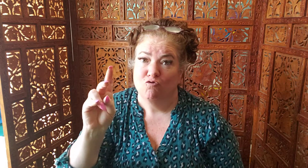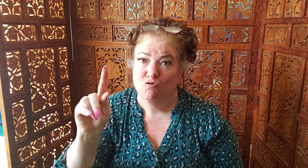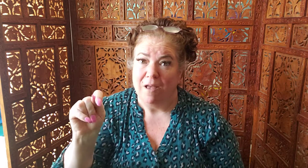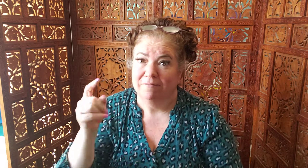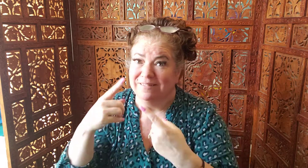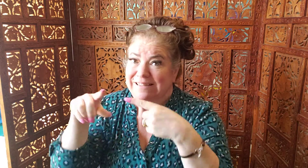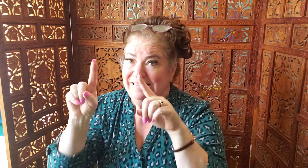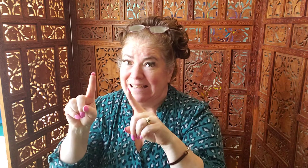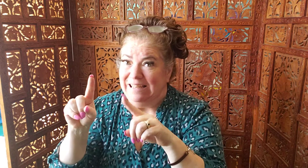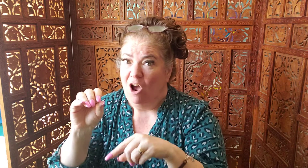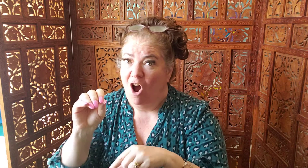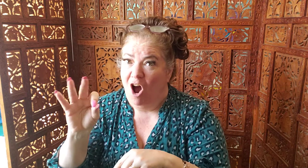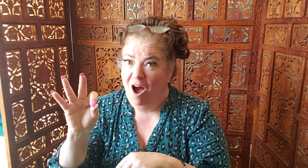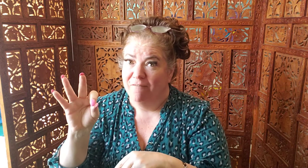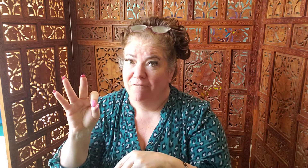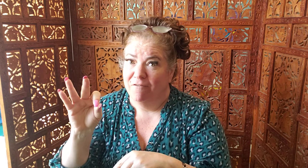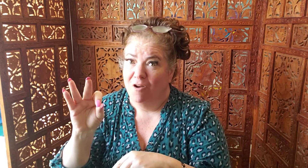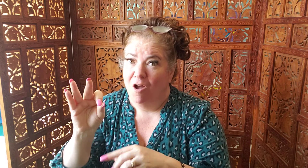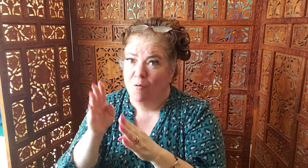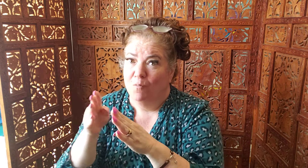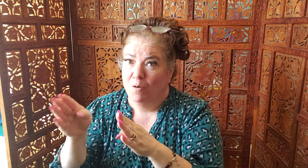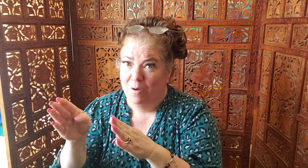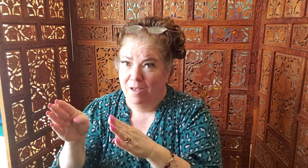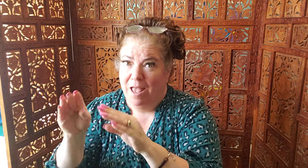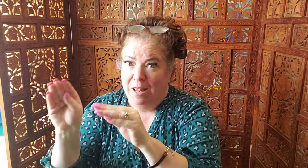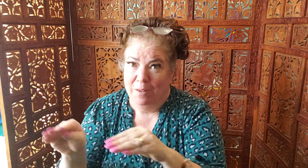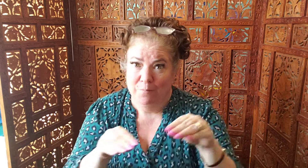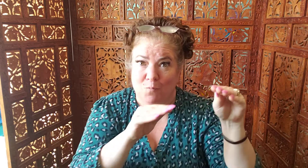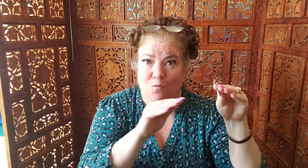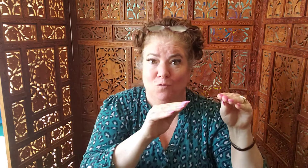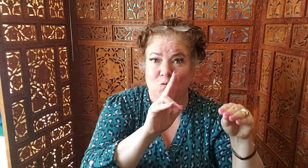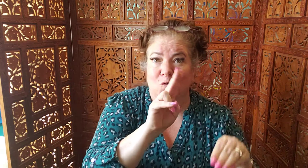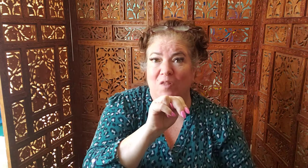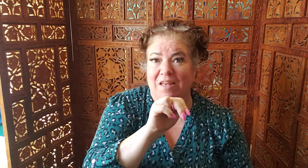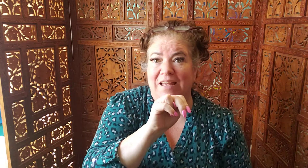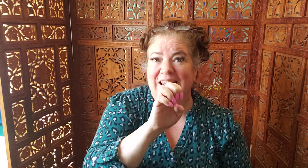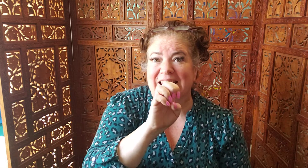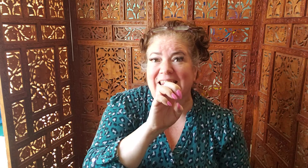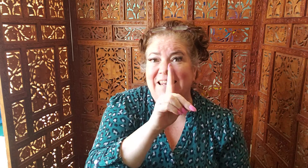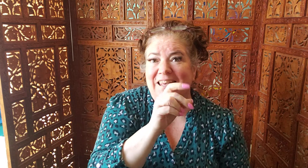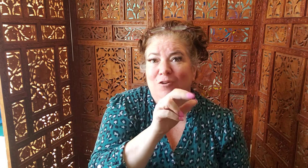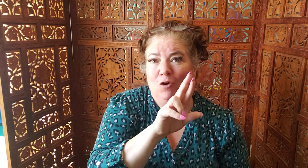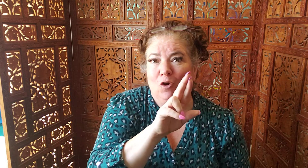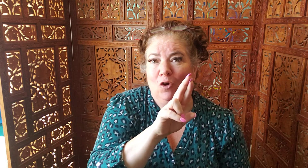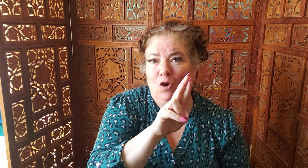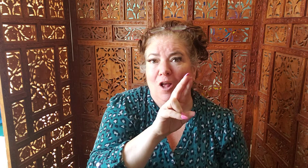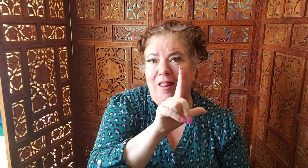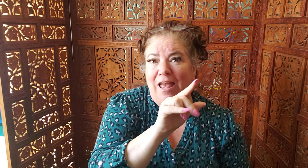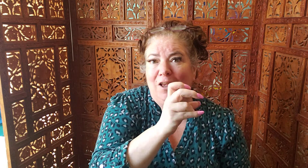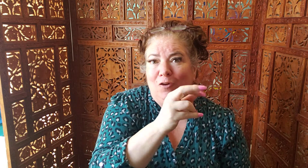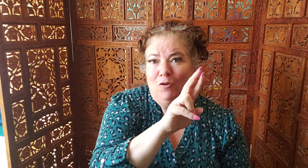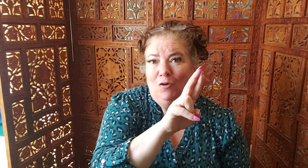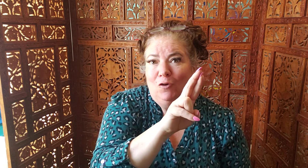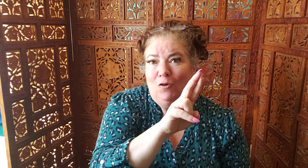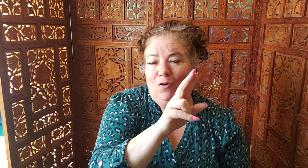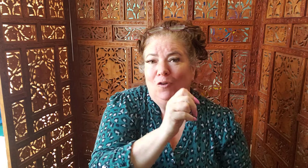a move to the Nederlander Theater, where it was played over 3,000 performances. Of course, now we know it became